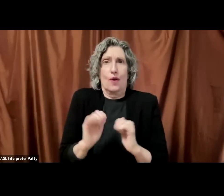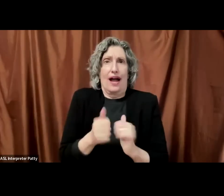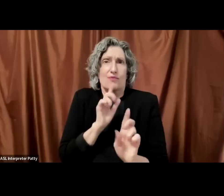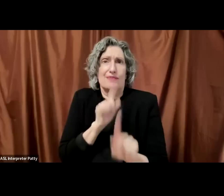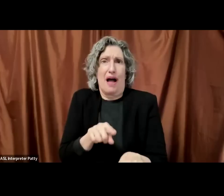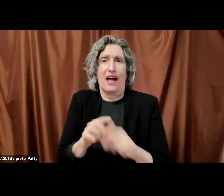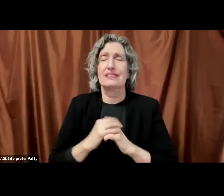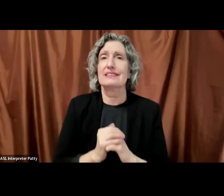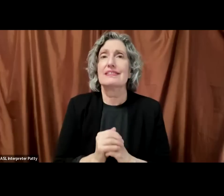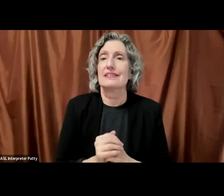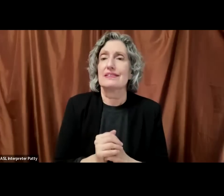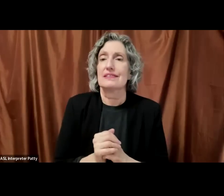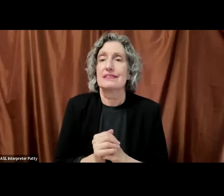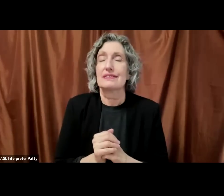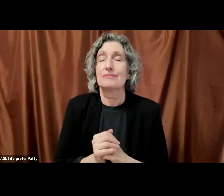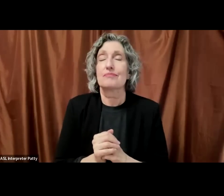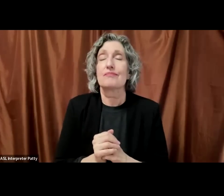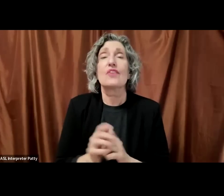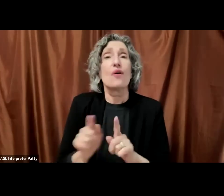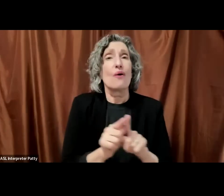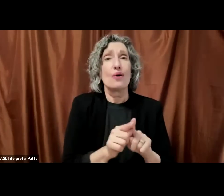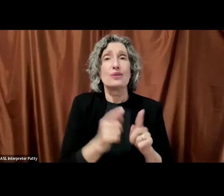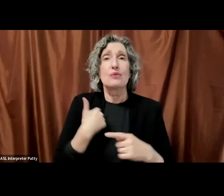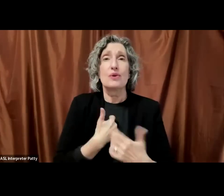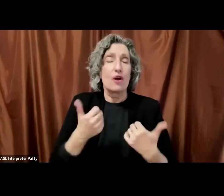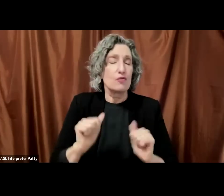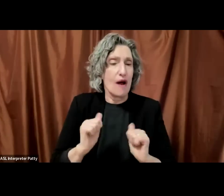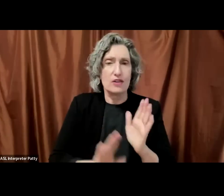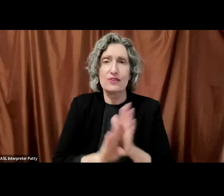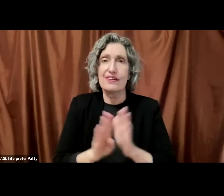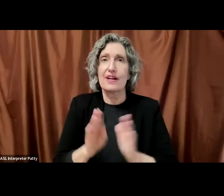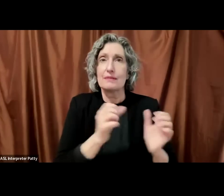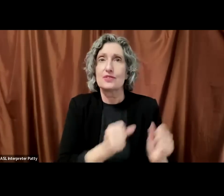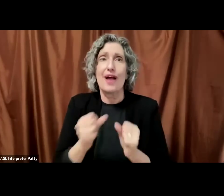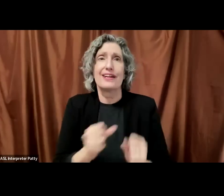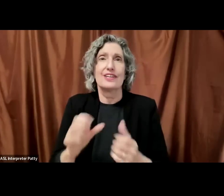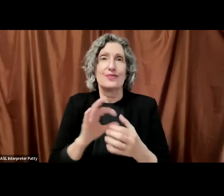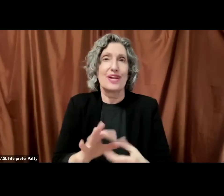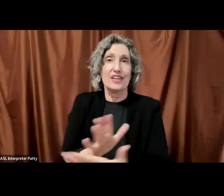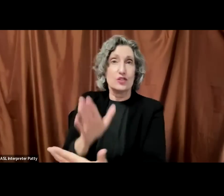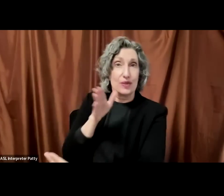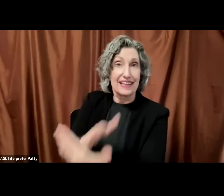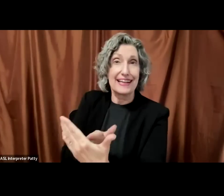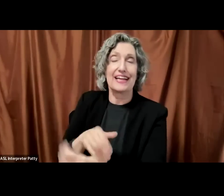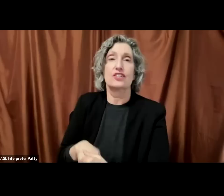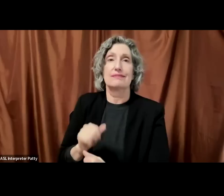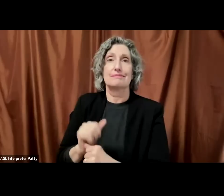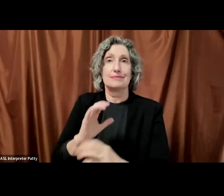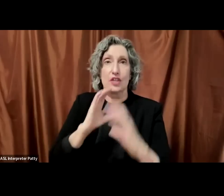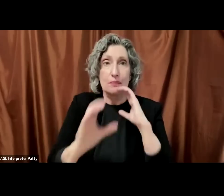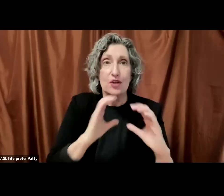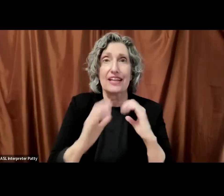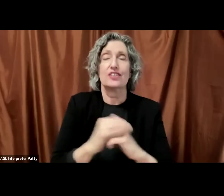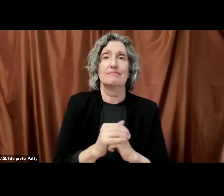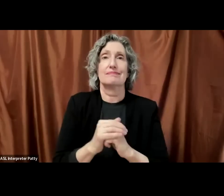also working much more broadly on strategies related to litigation, communications, and advocacy,